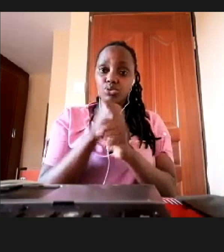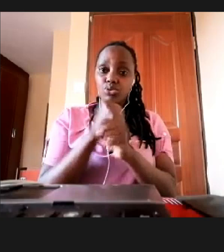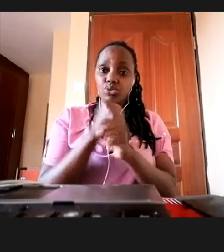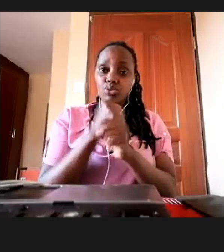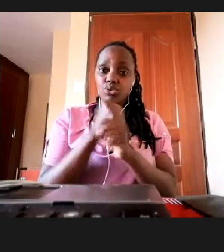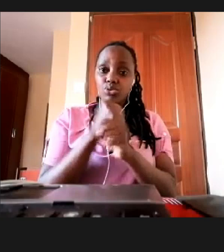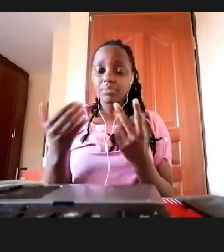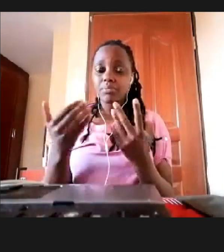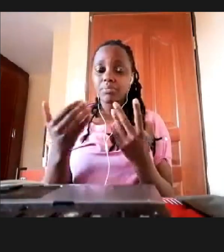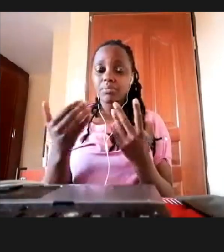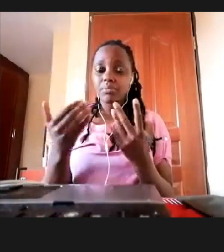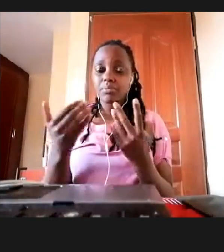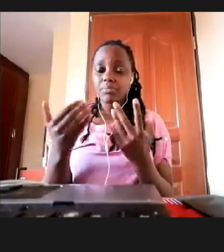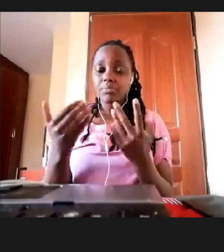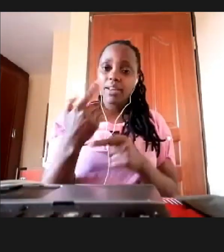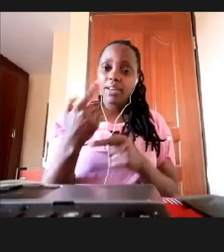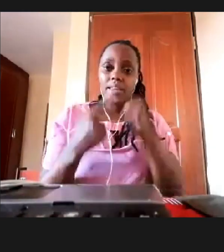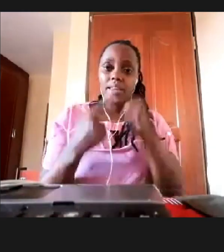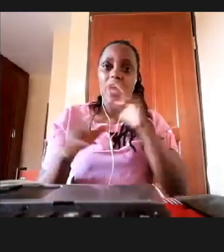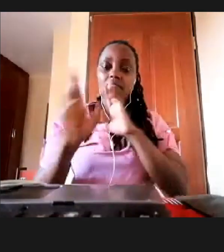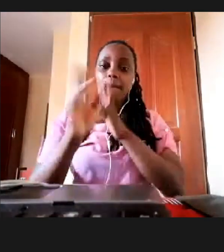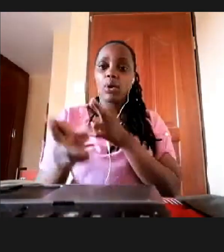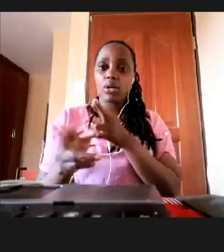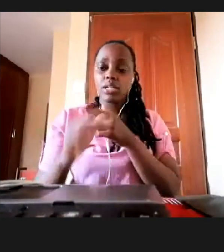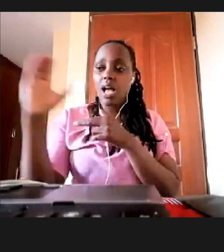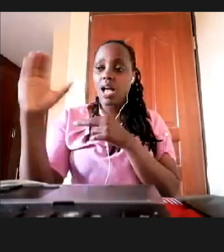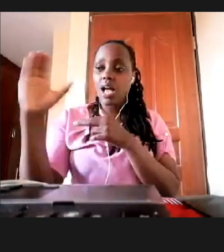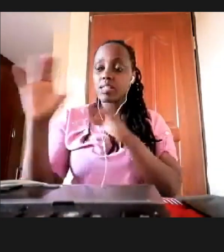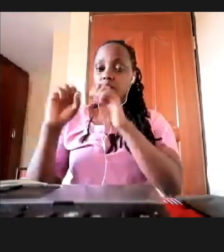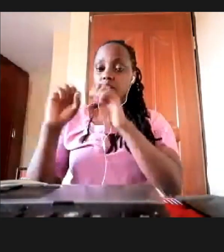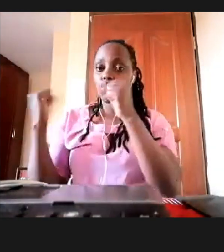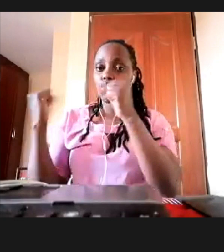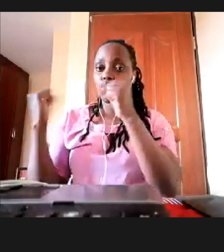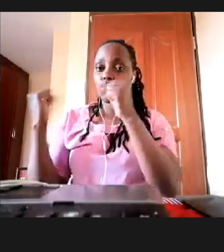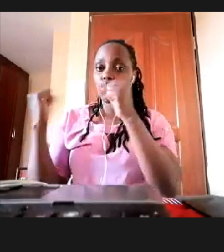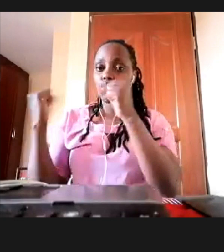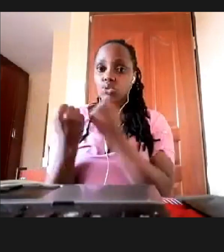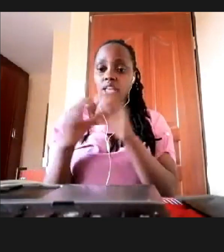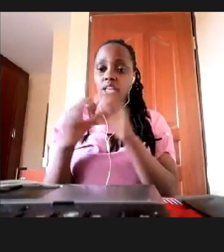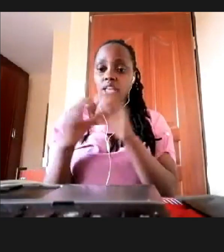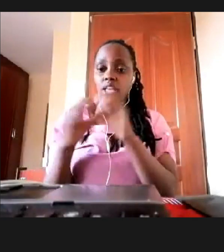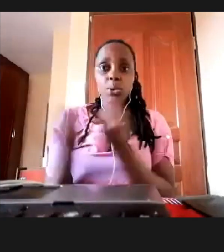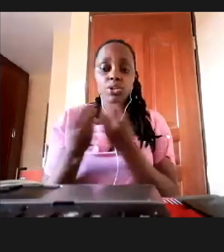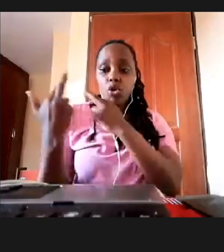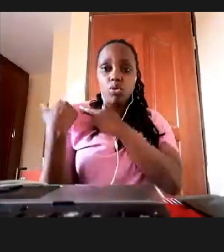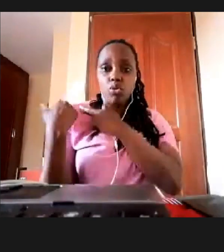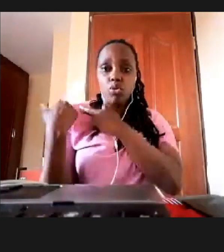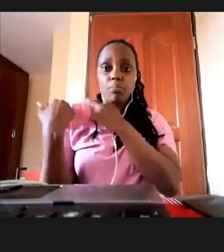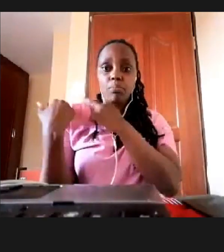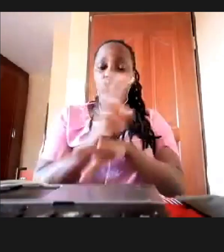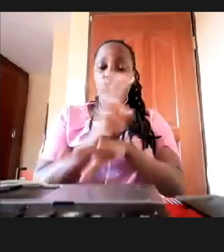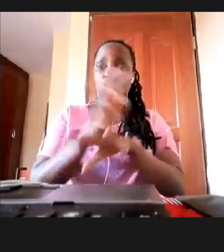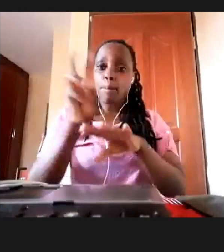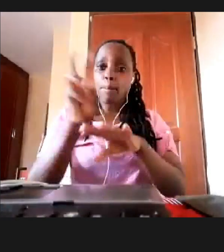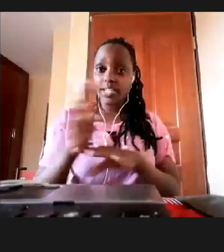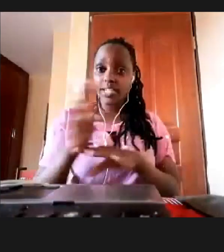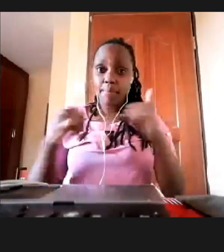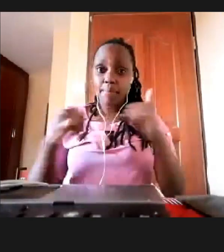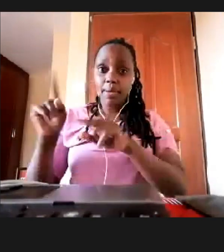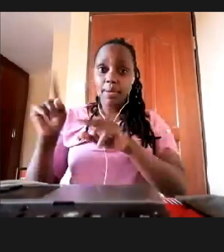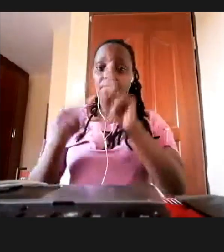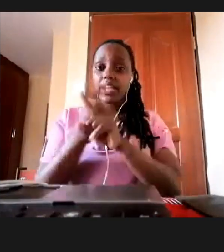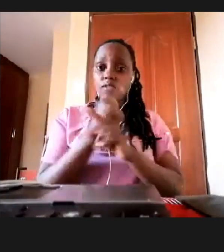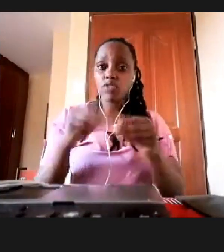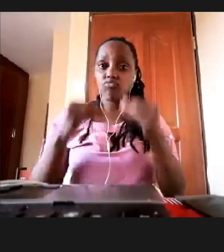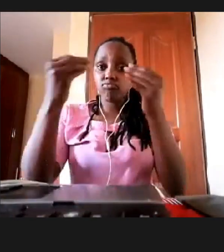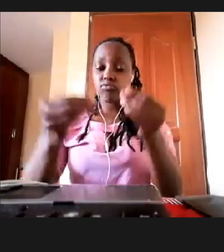periodic reports. As civil society organizations, we have the obligation to monitor that they are implementing the various